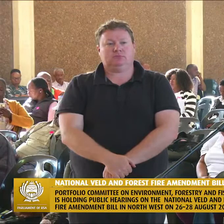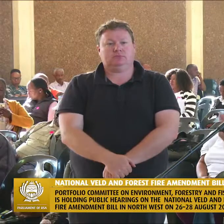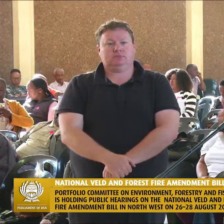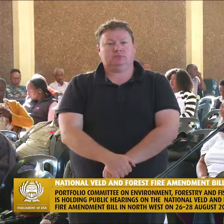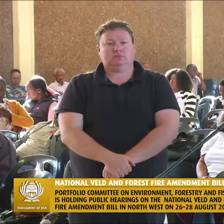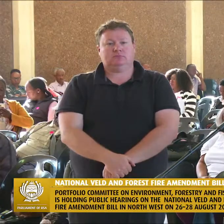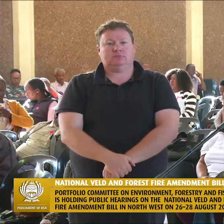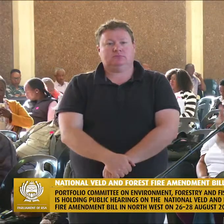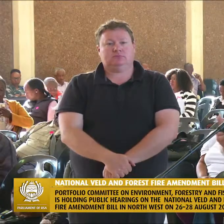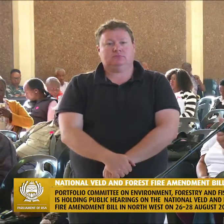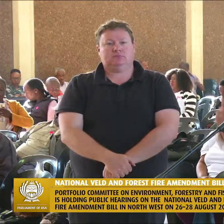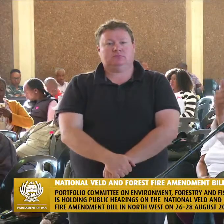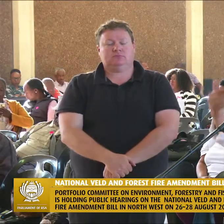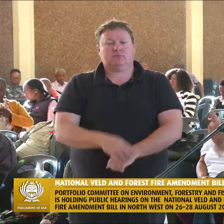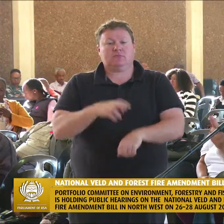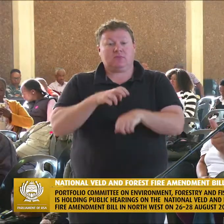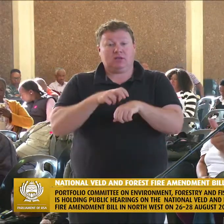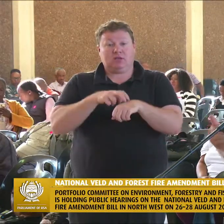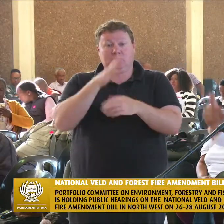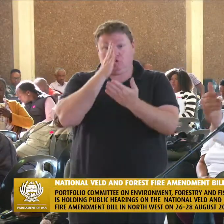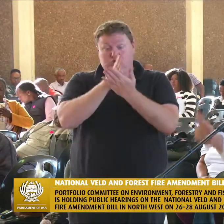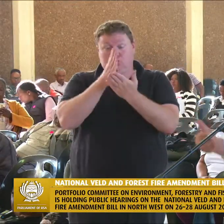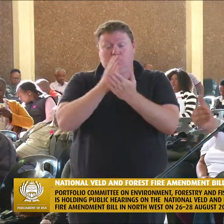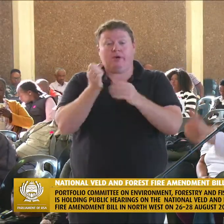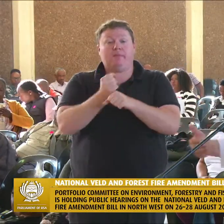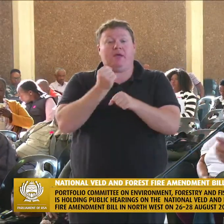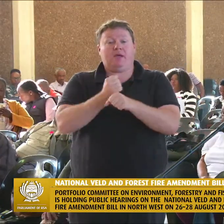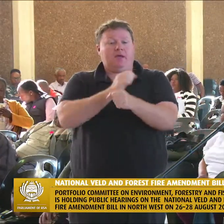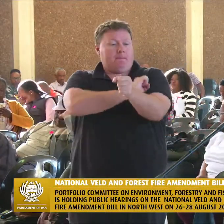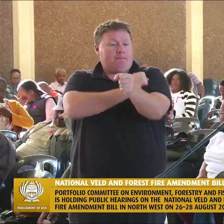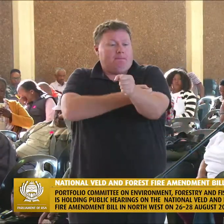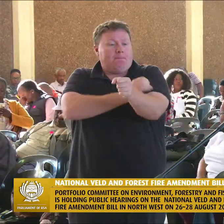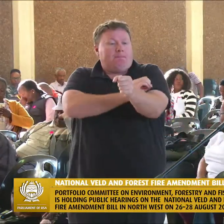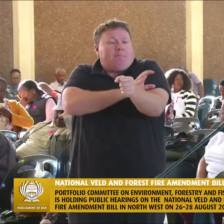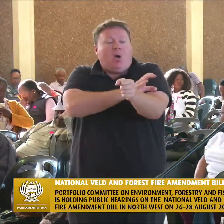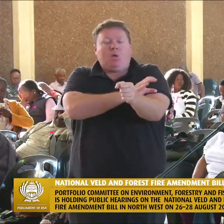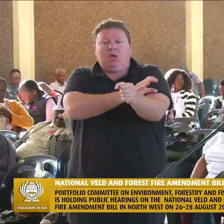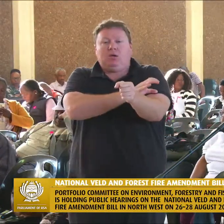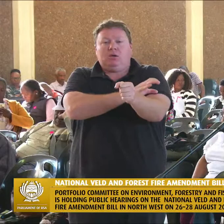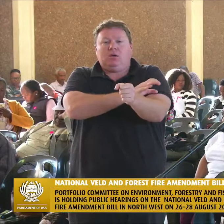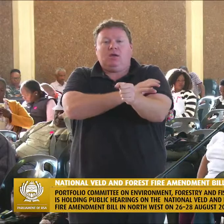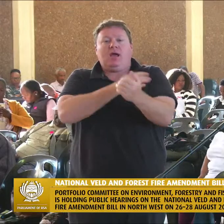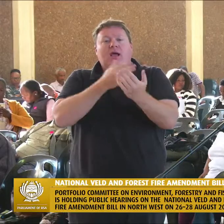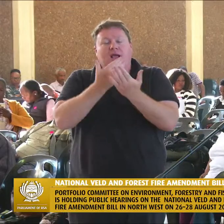we have to make sure that they are empowered to assist and protect the community